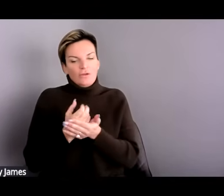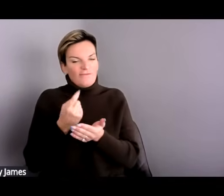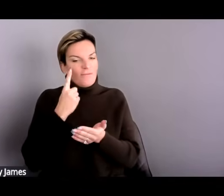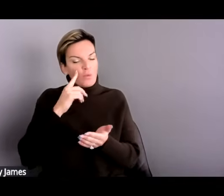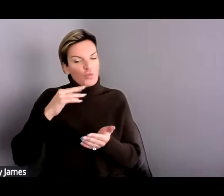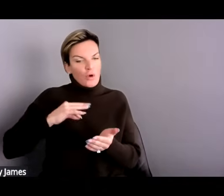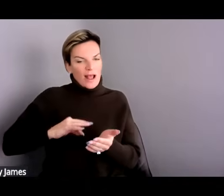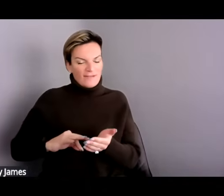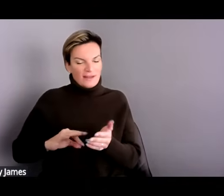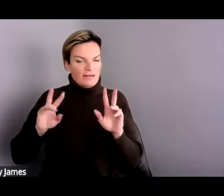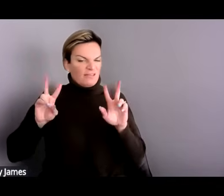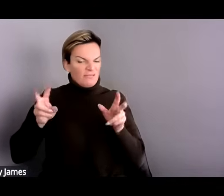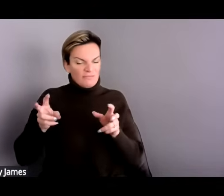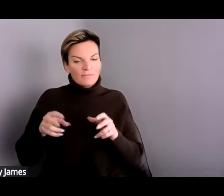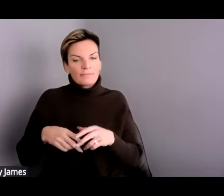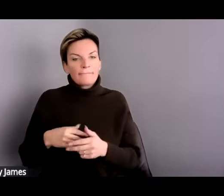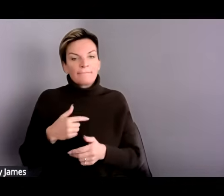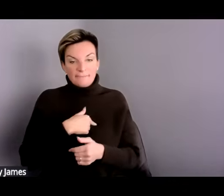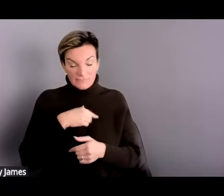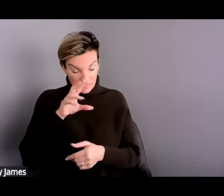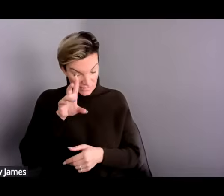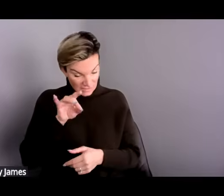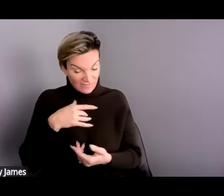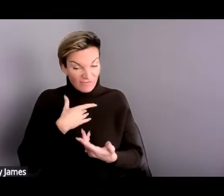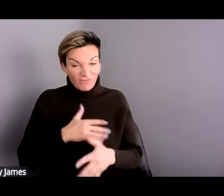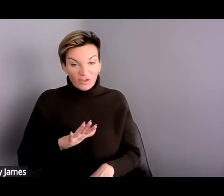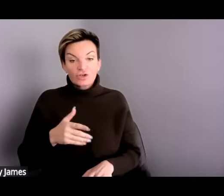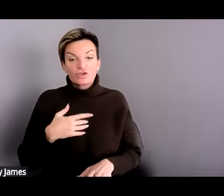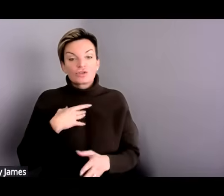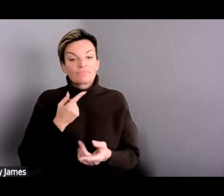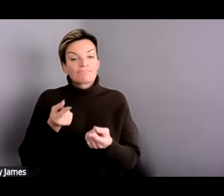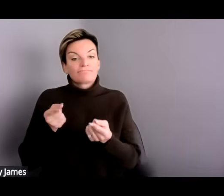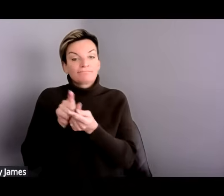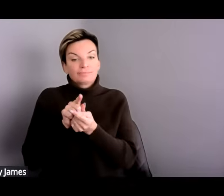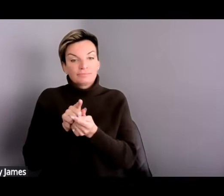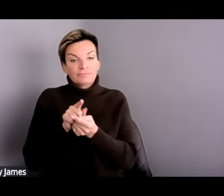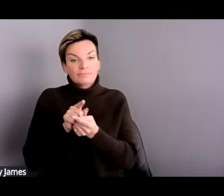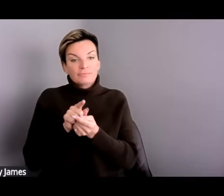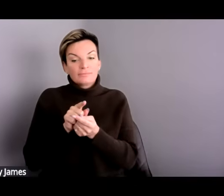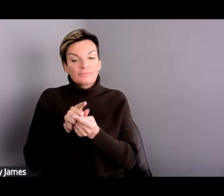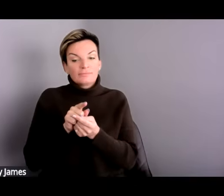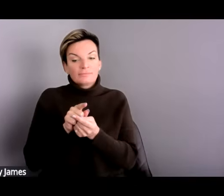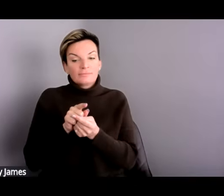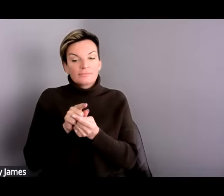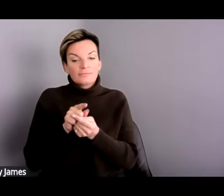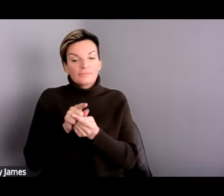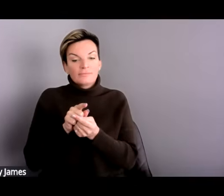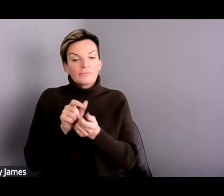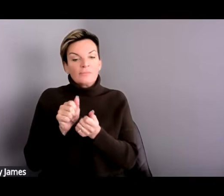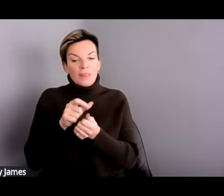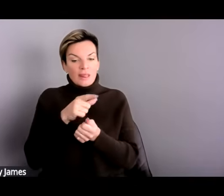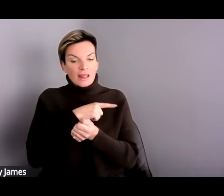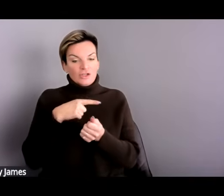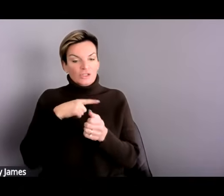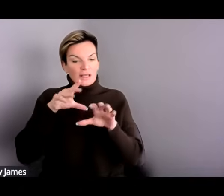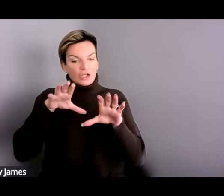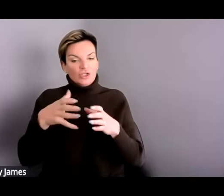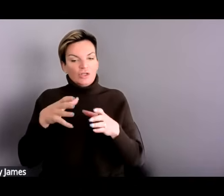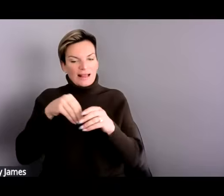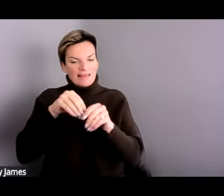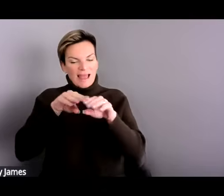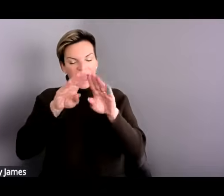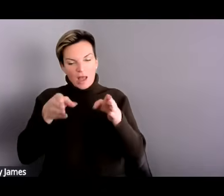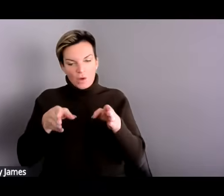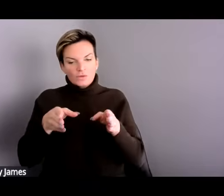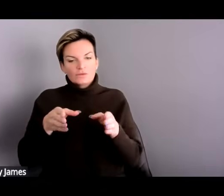to meet with from the legislature in the House and talk